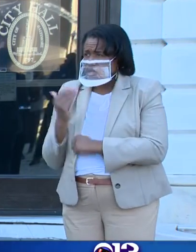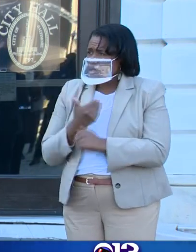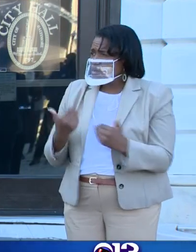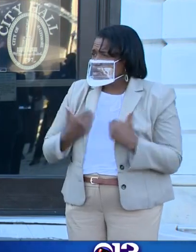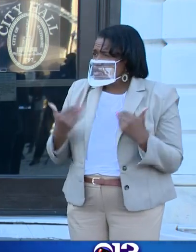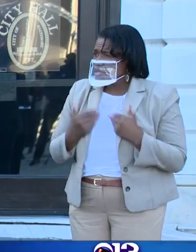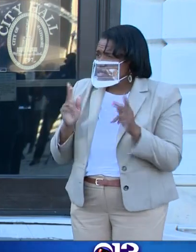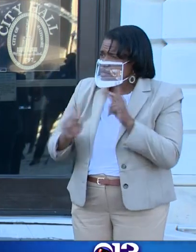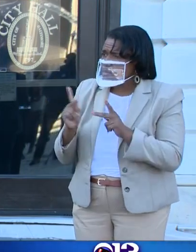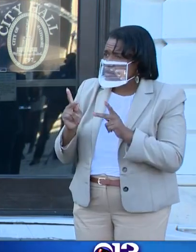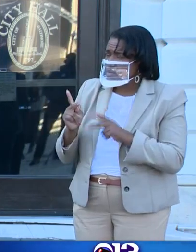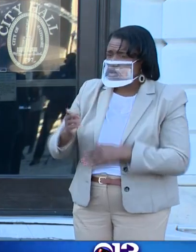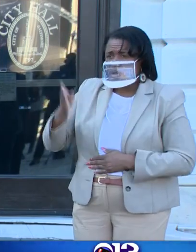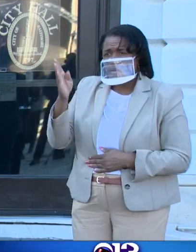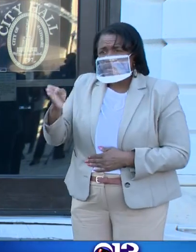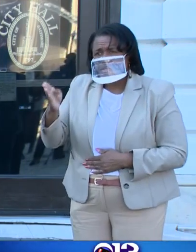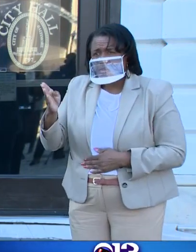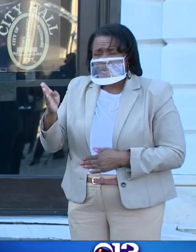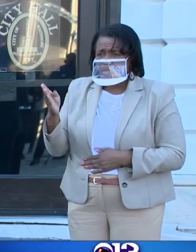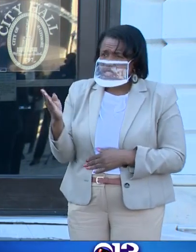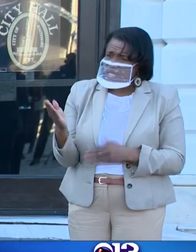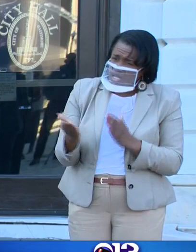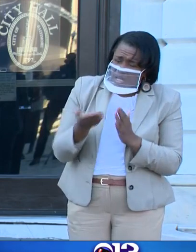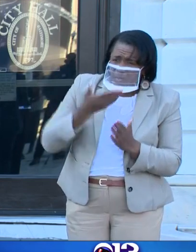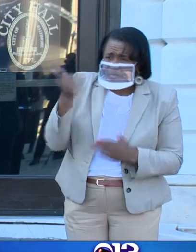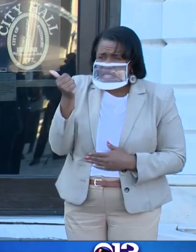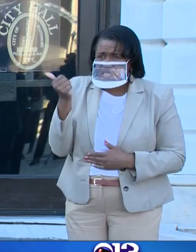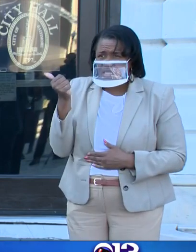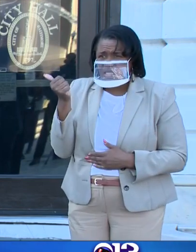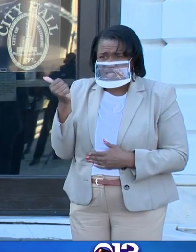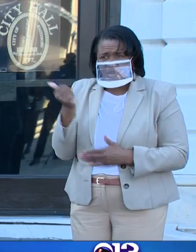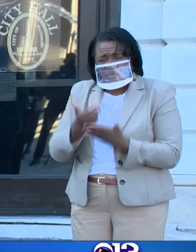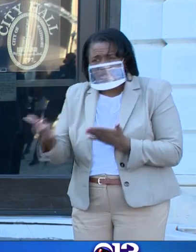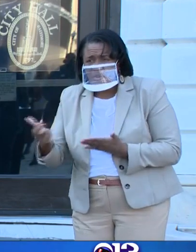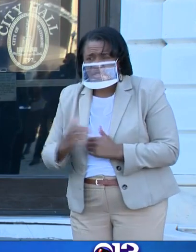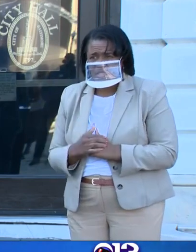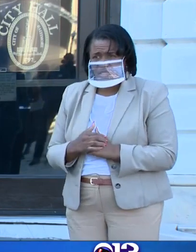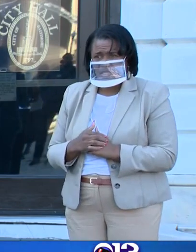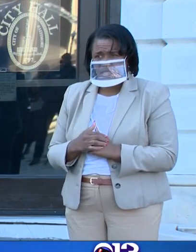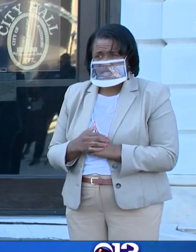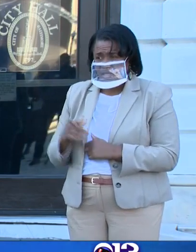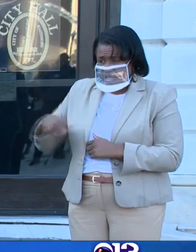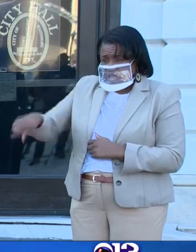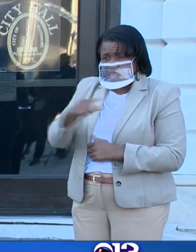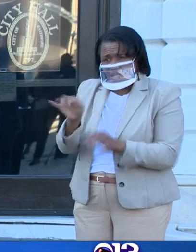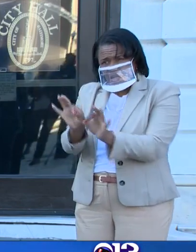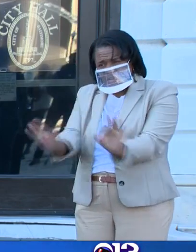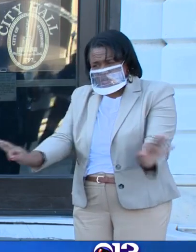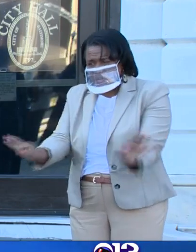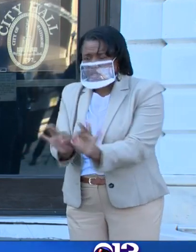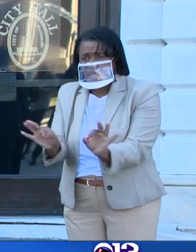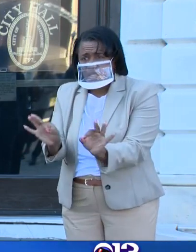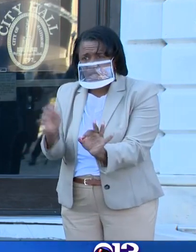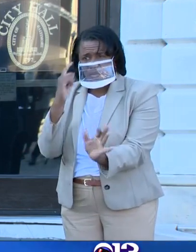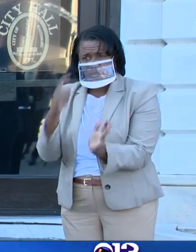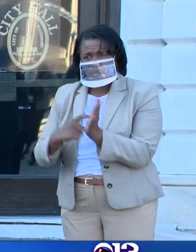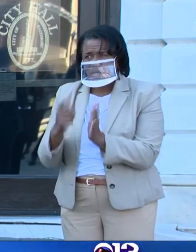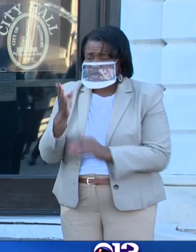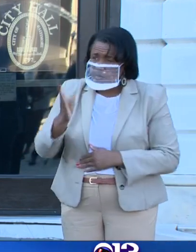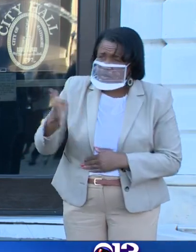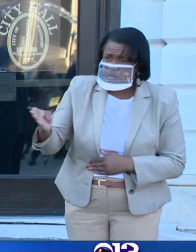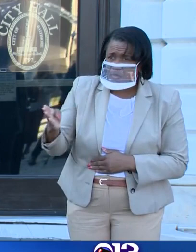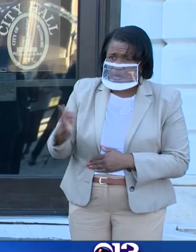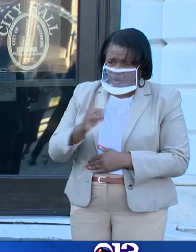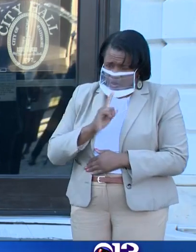are Baltimore's greatest untapped resource. They are the key to realizing Baltimore's